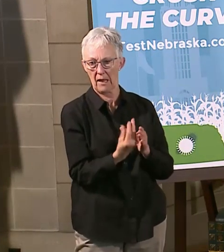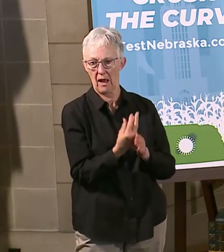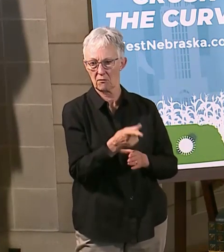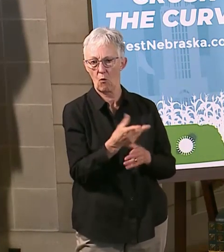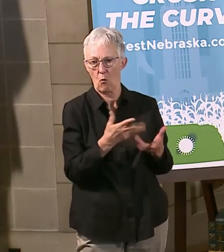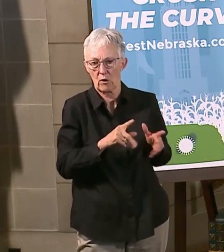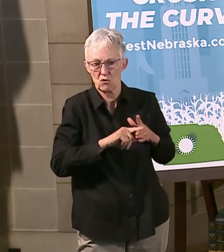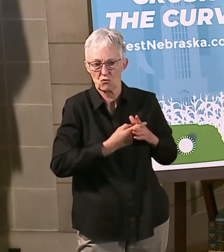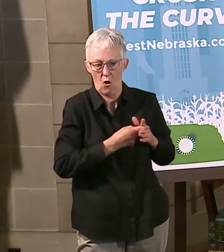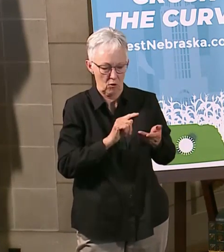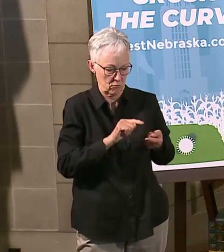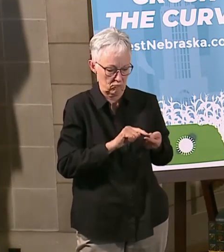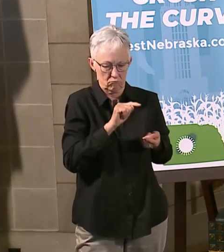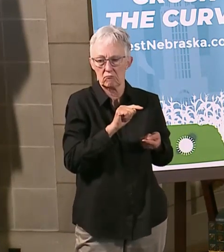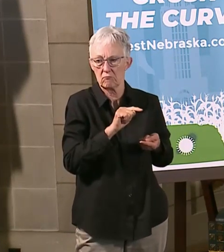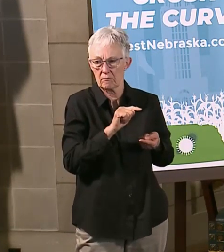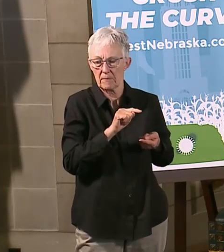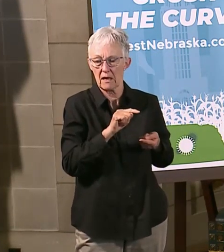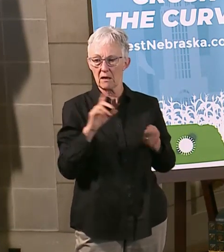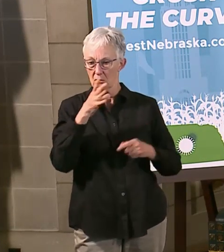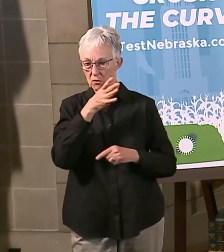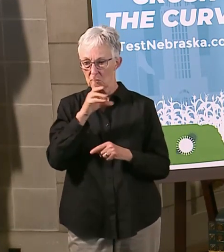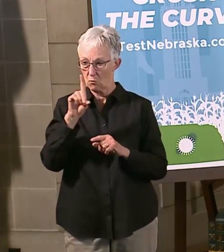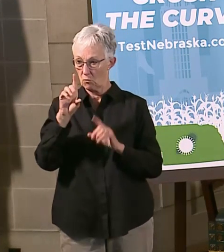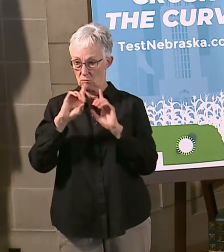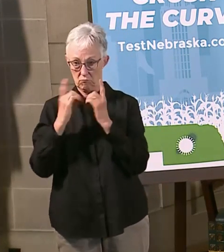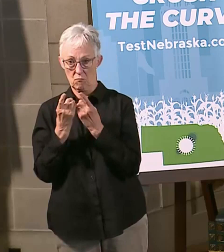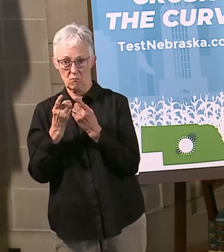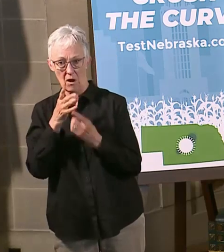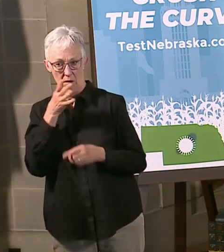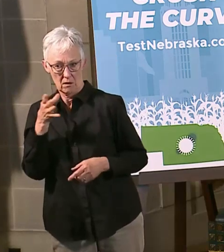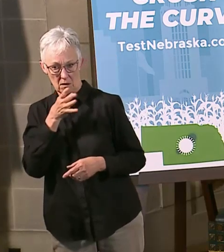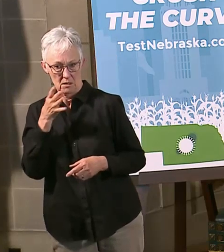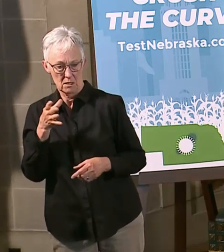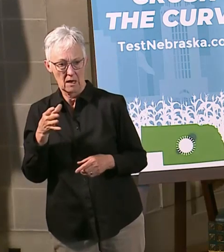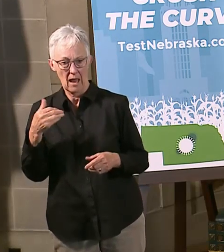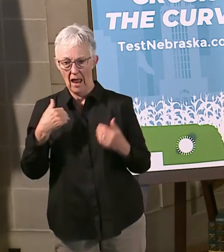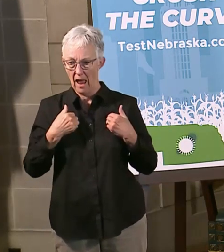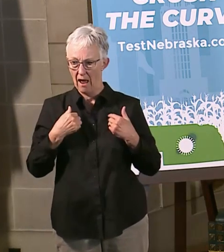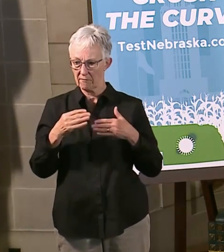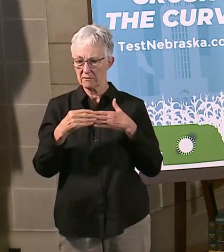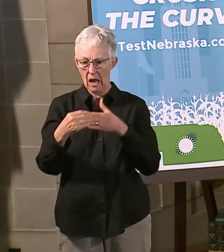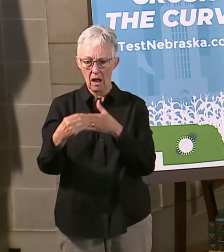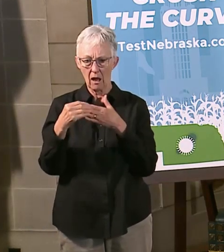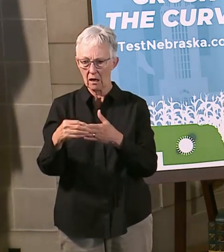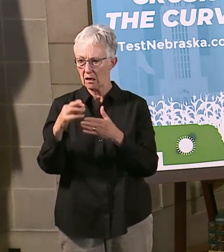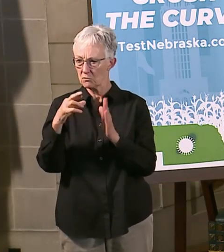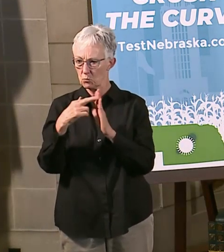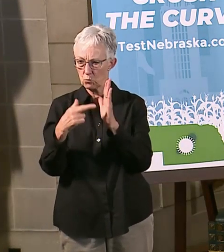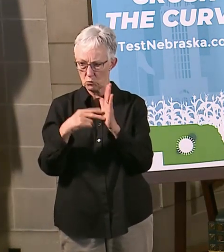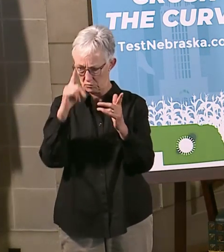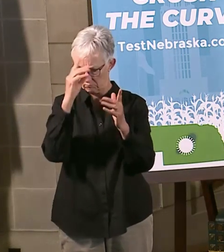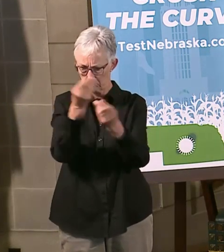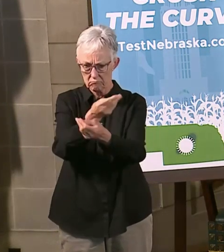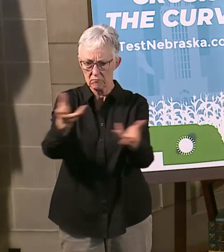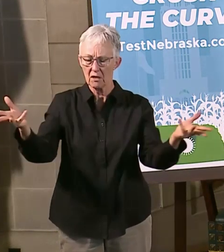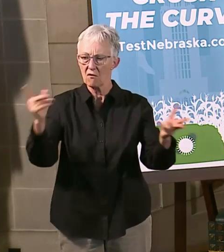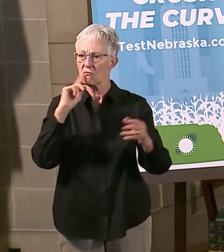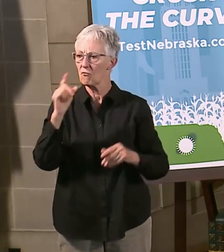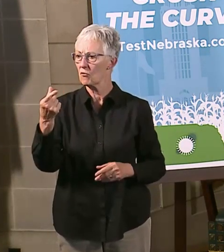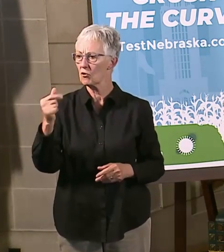some guidelines basically to the nurseries and garden centers to give guidance for